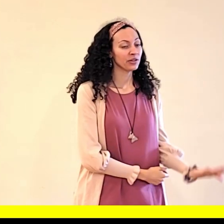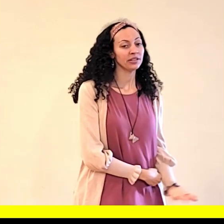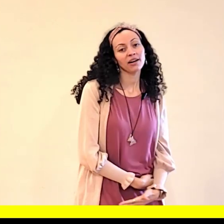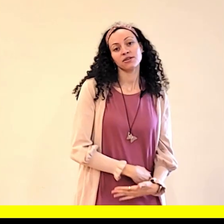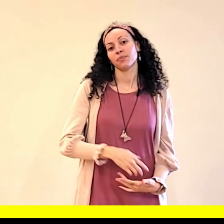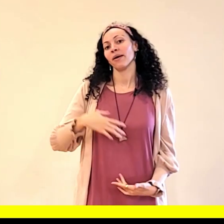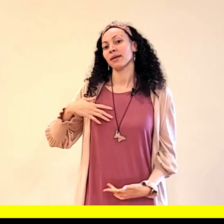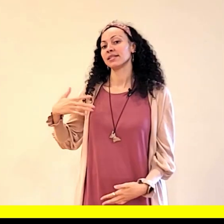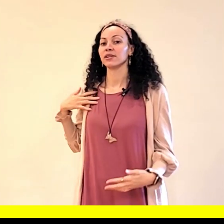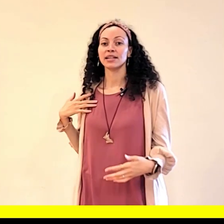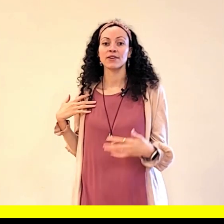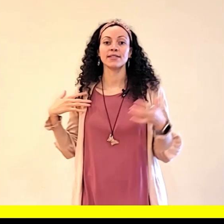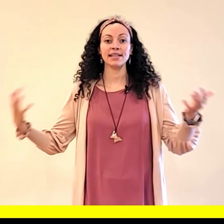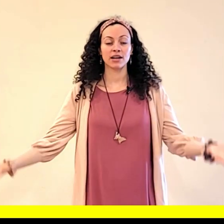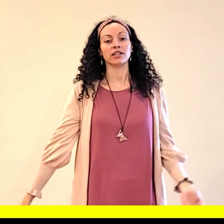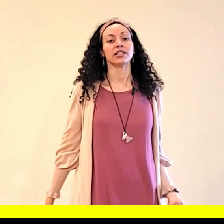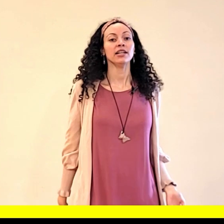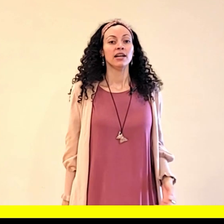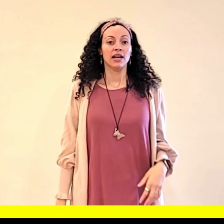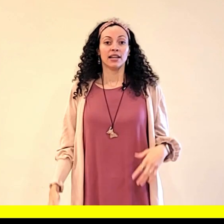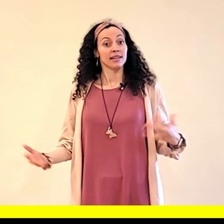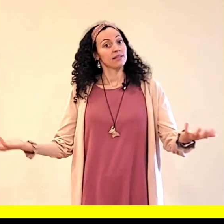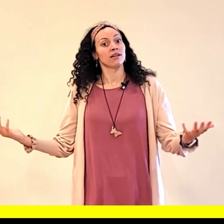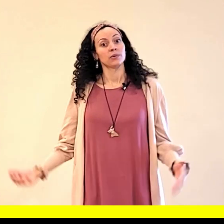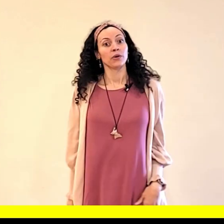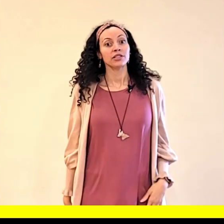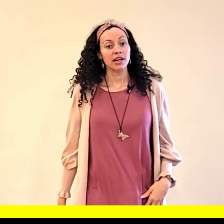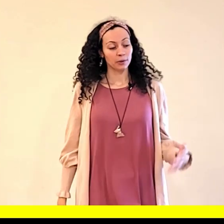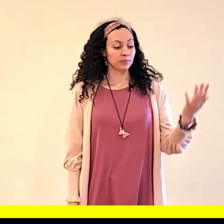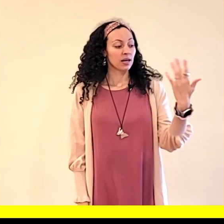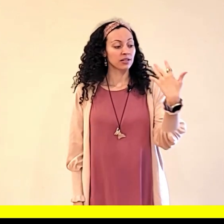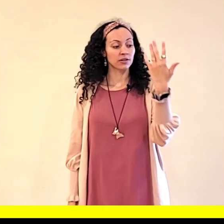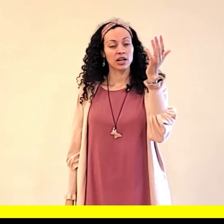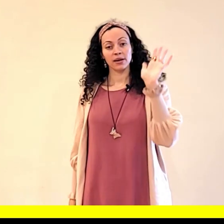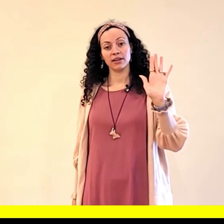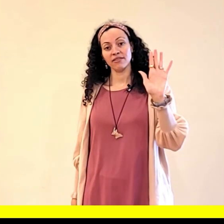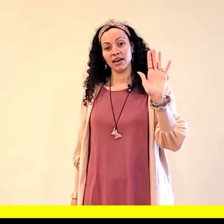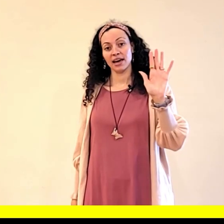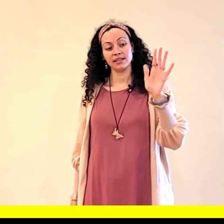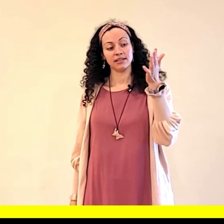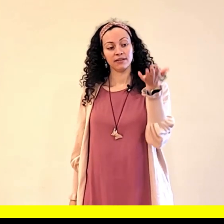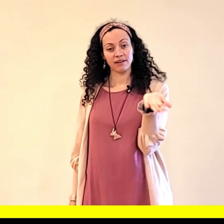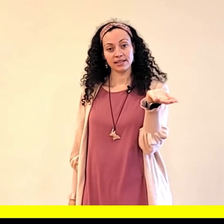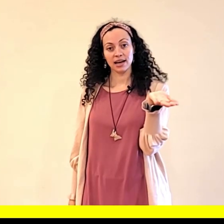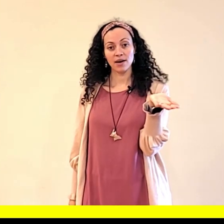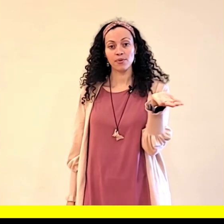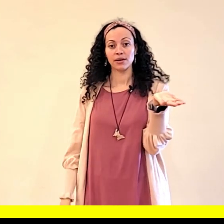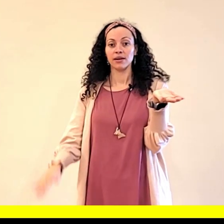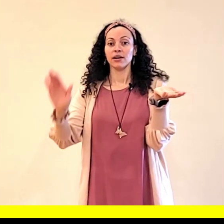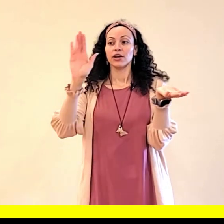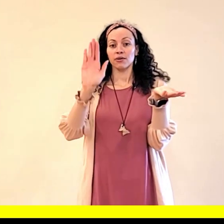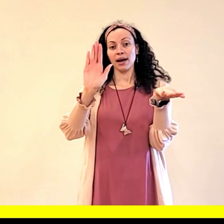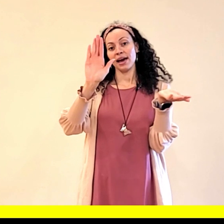guys go to your doctor's appointments or you need to go see a doctor, this is also important to know. So it's going to be your left hand facing